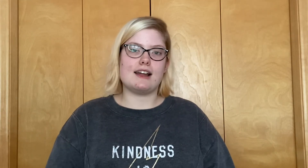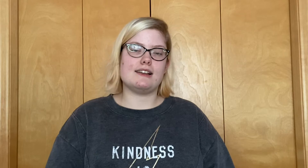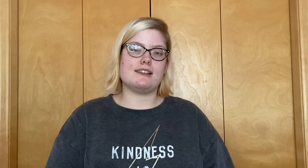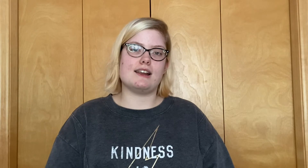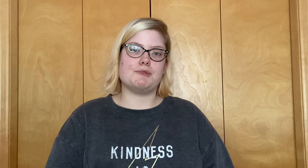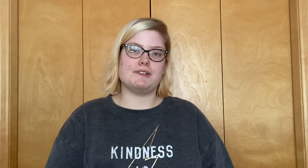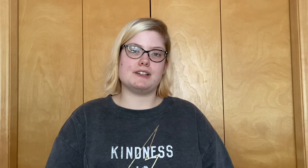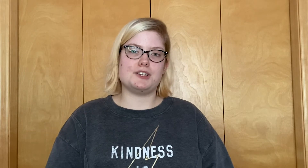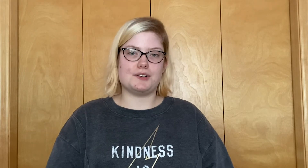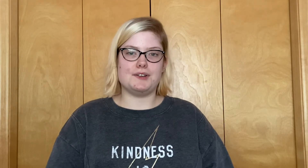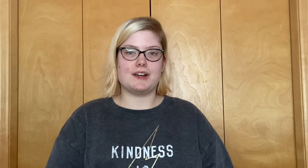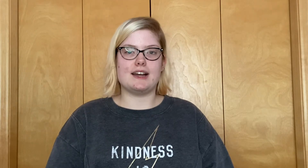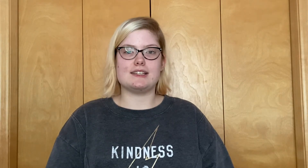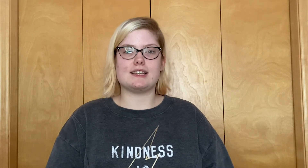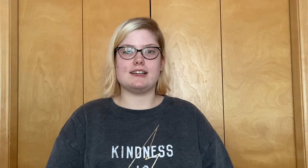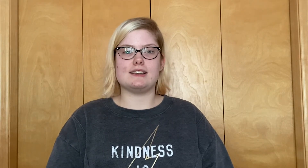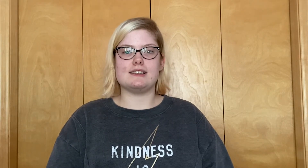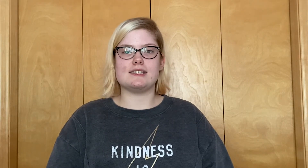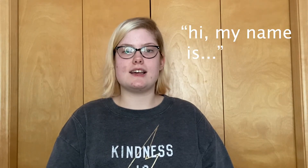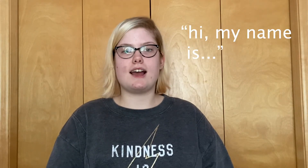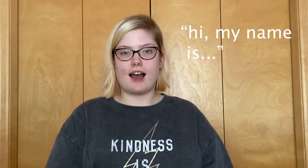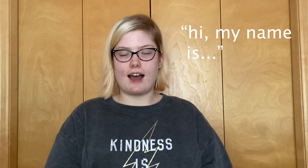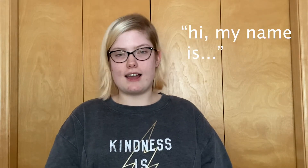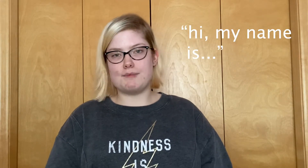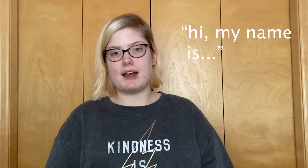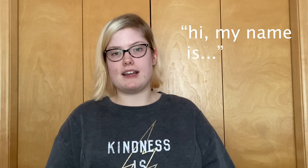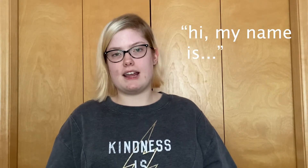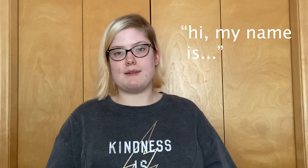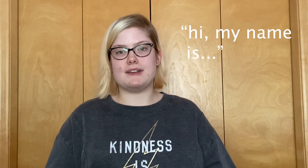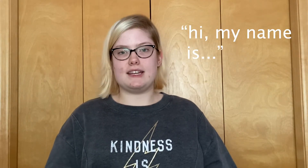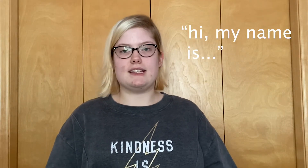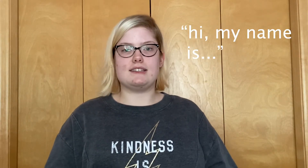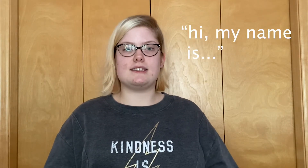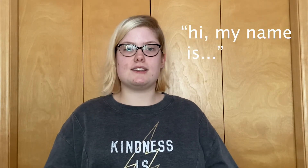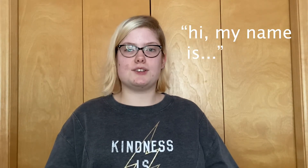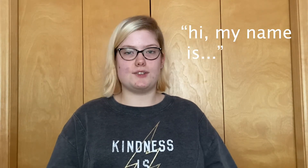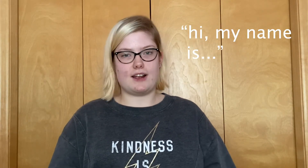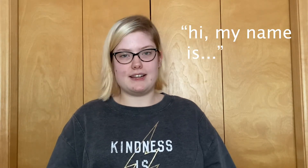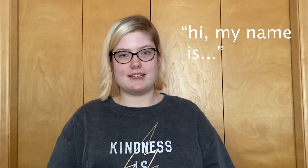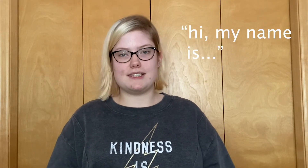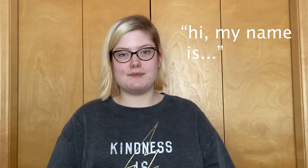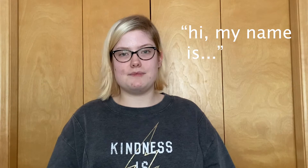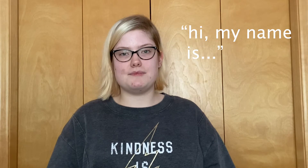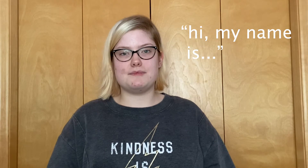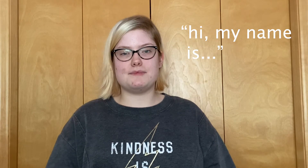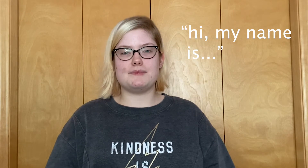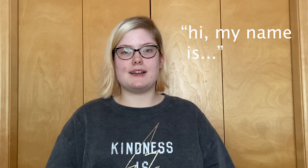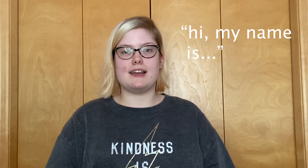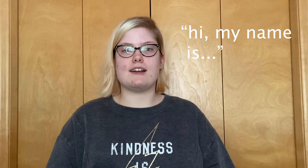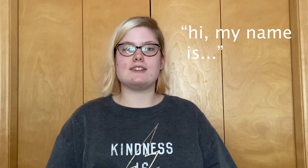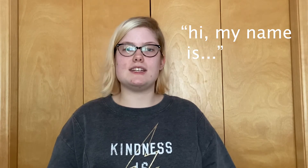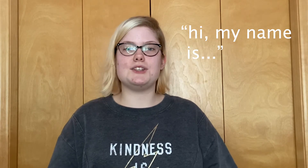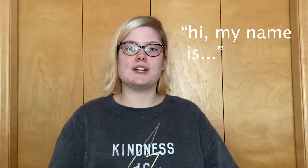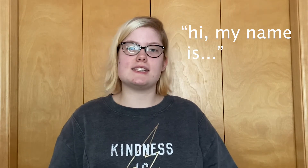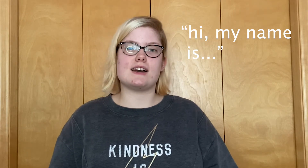that I'm going to show you guys is, hi, my name is Grace. And I'll teach you guys how to